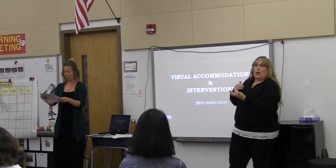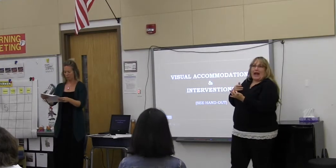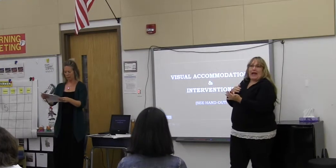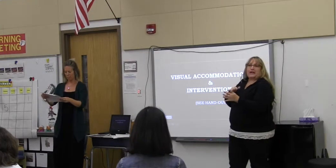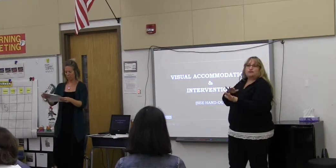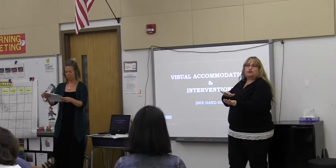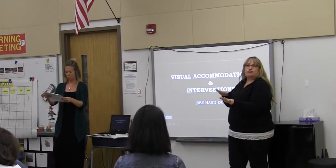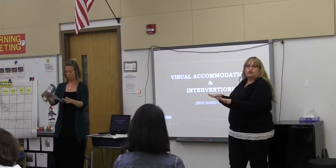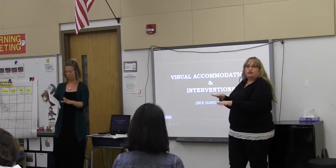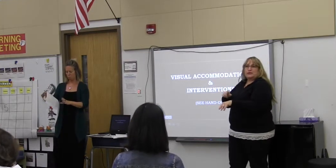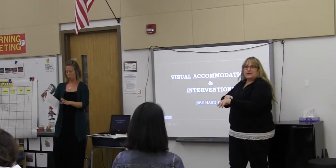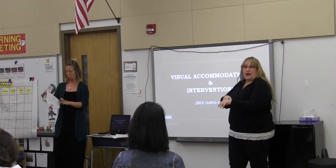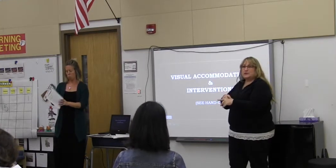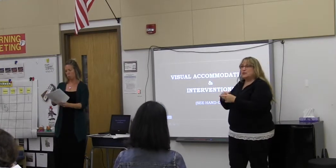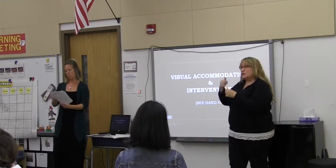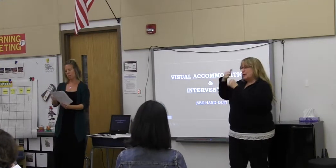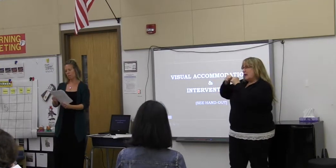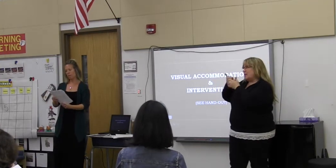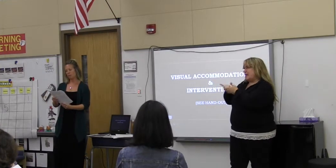be mindful of that.